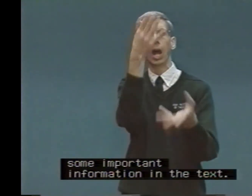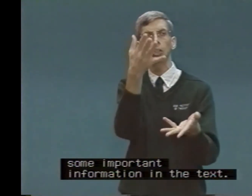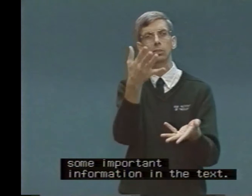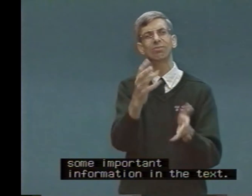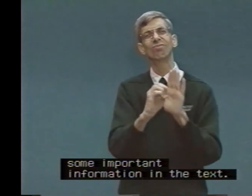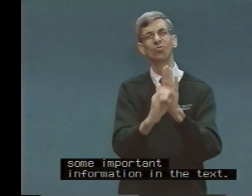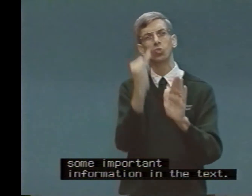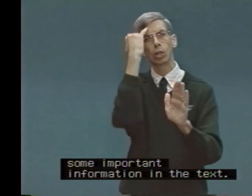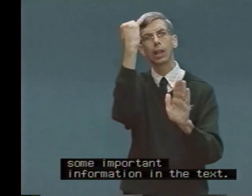text.